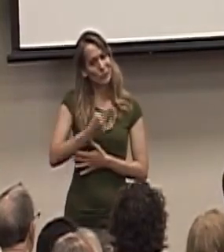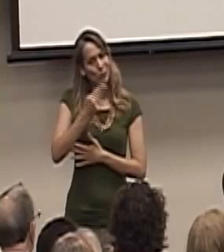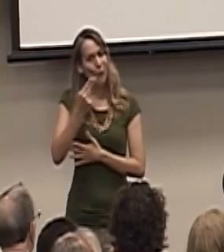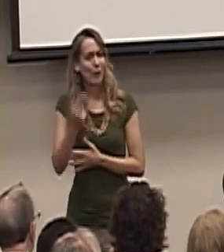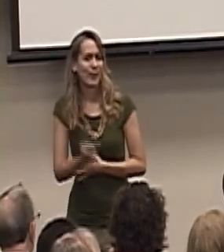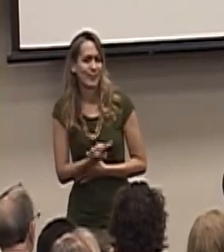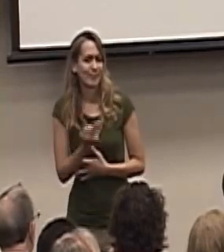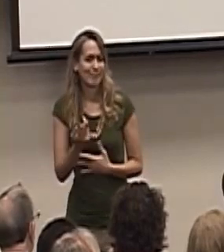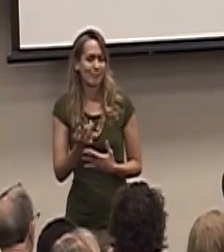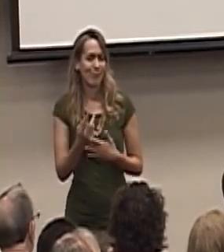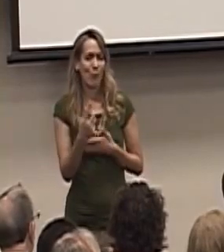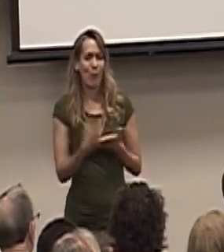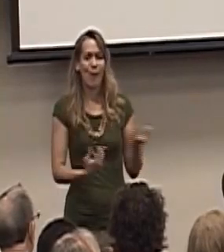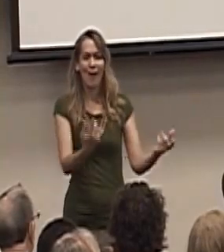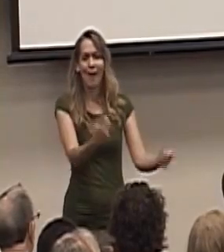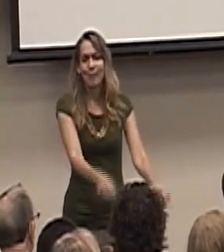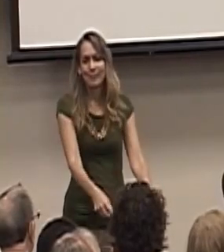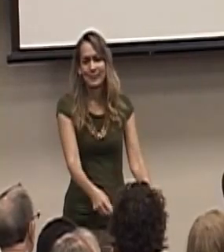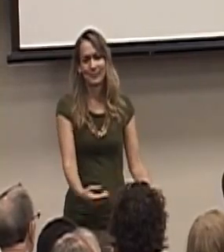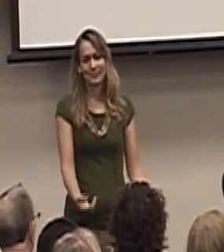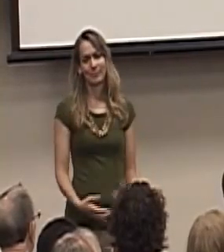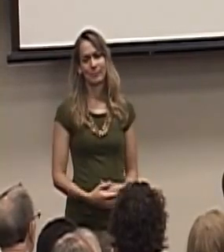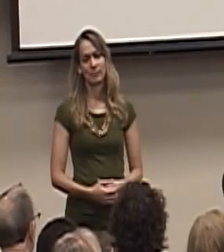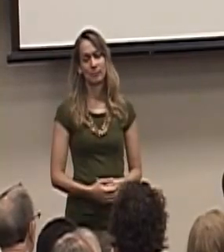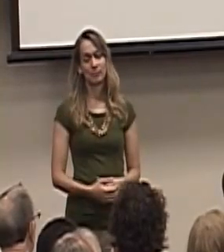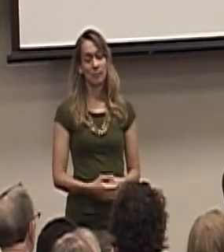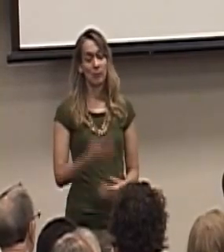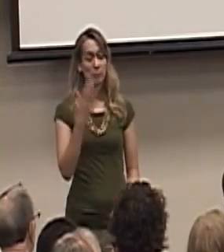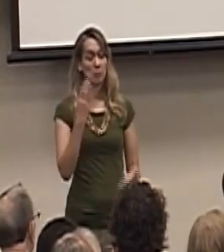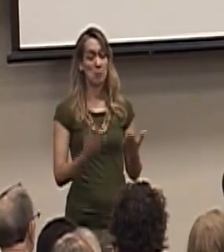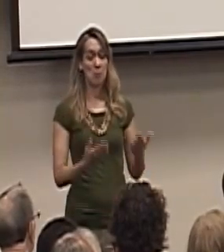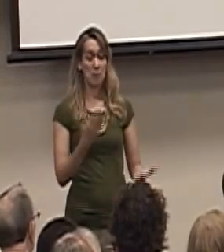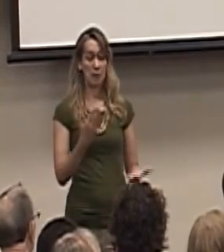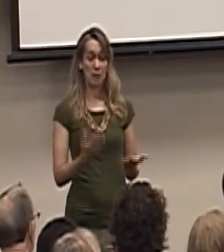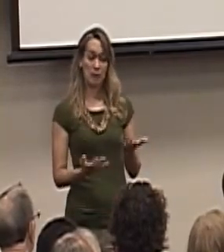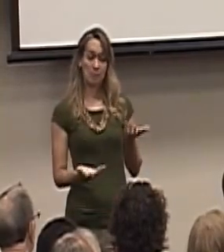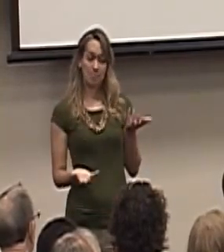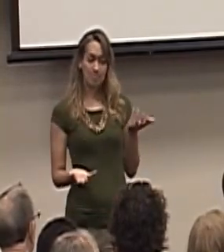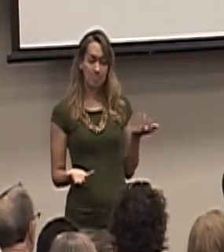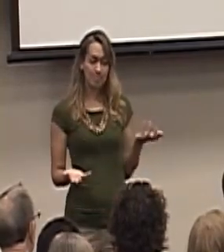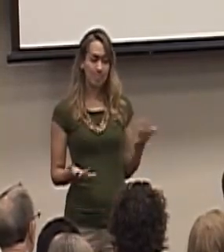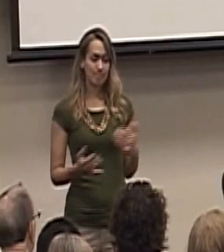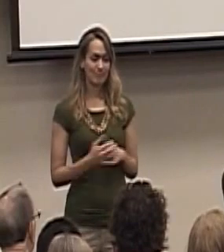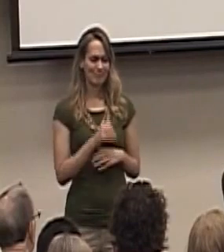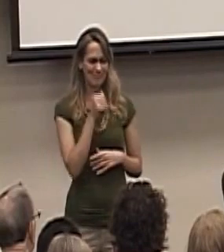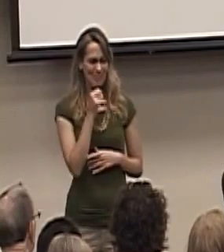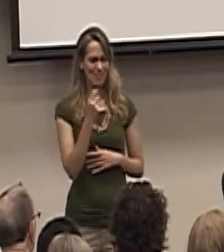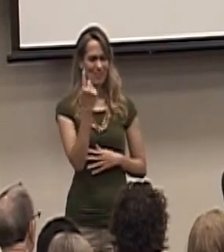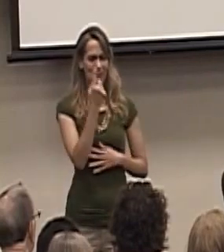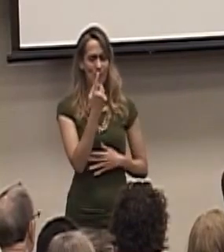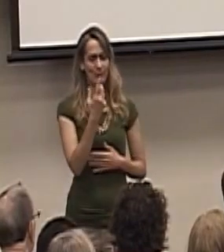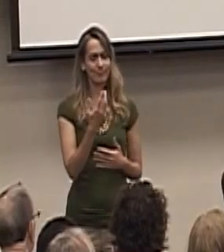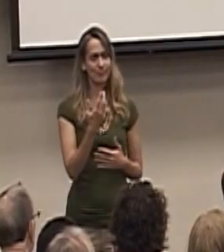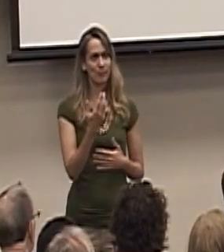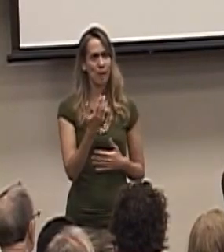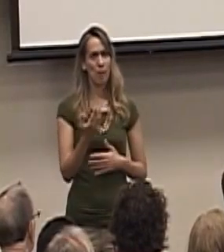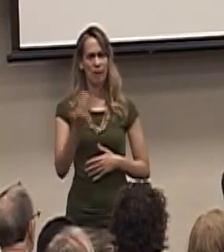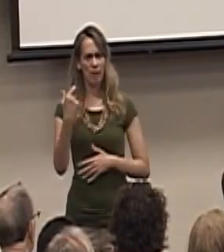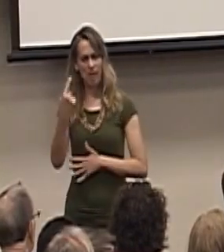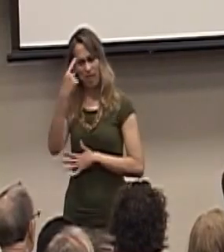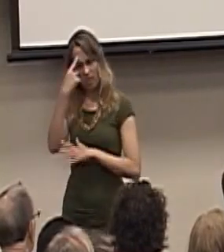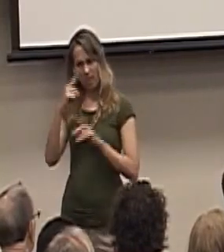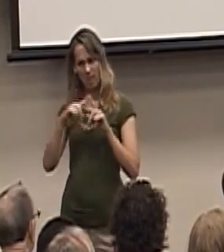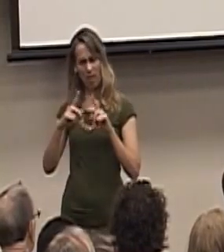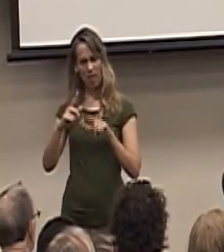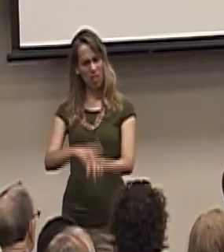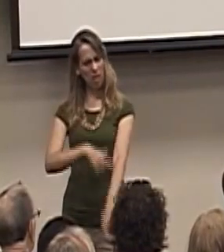of what happened. But I don't know that we've ever thought, and in fact, I know that in the past I've thought, but it's been a long time since